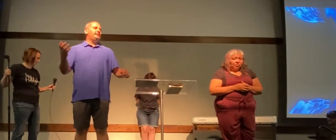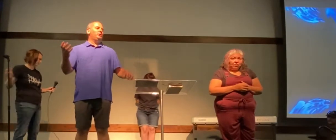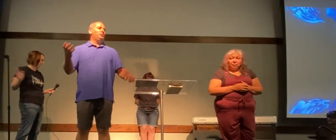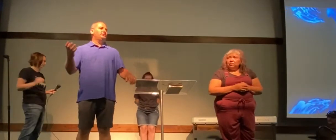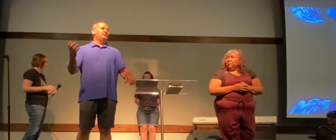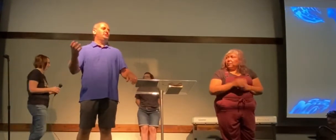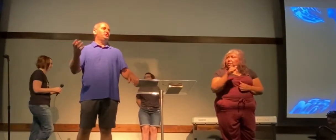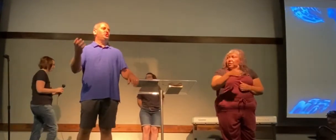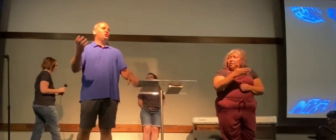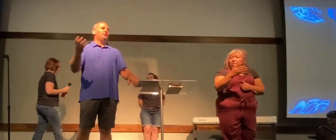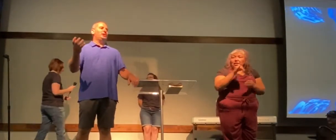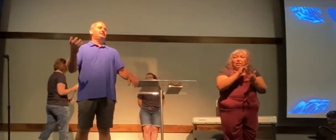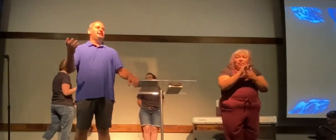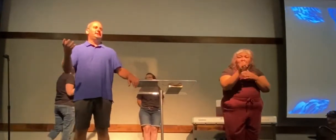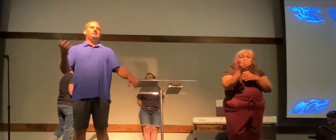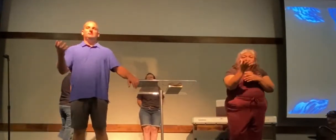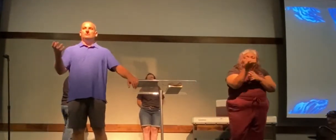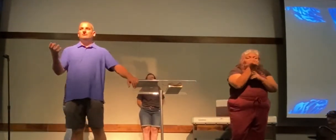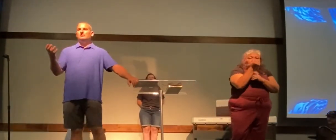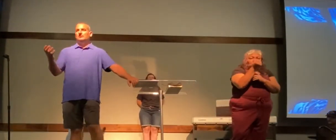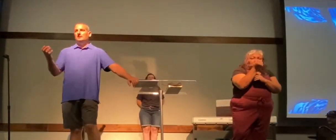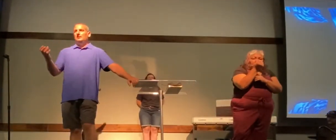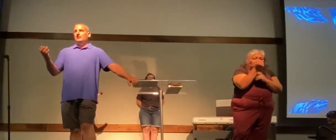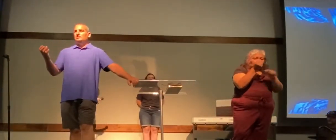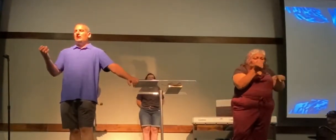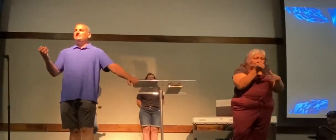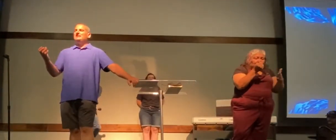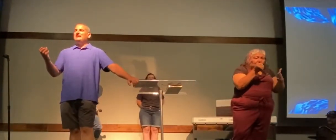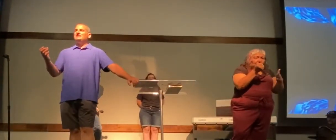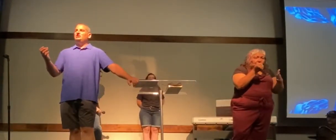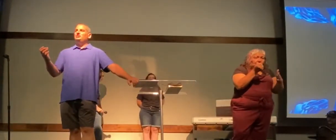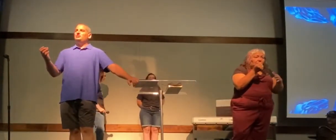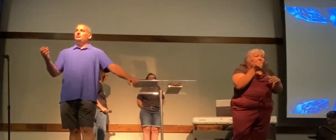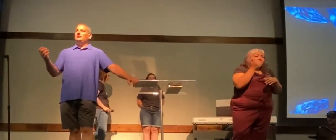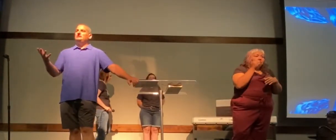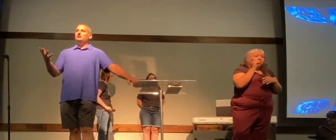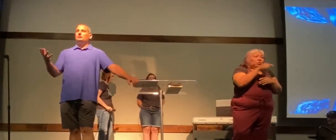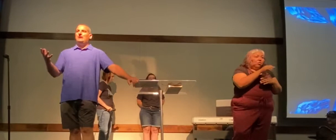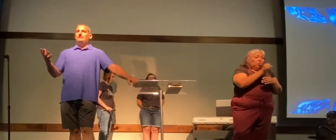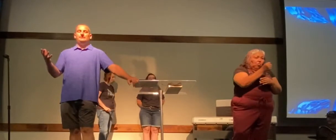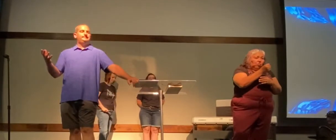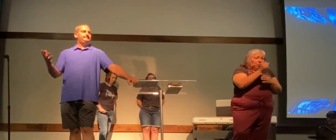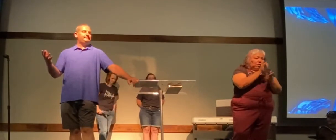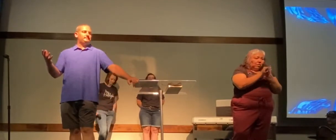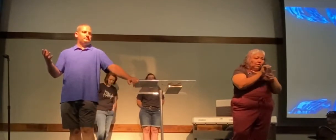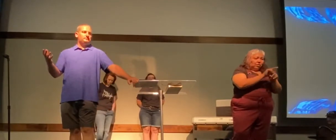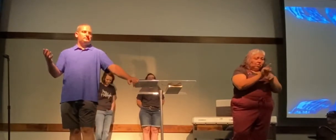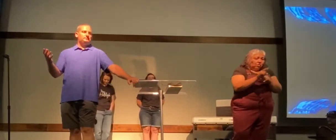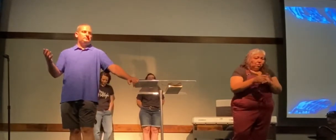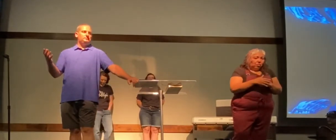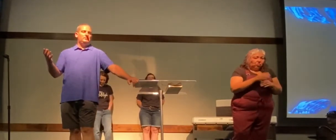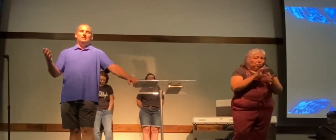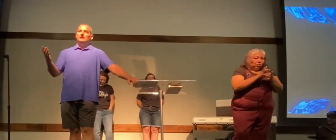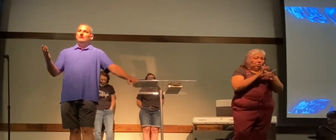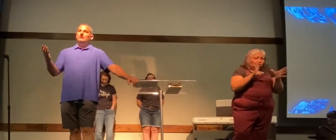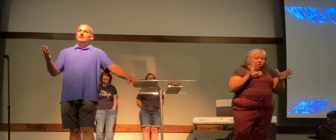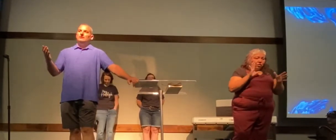The thing that holds on to you, you're holding on to it too. So I'm just asking you to release your grip.